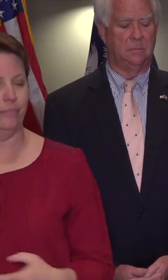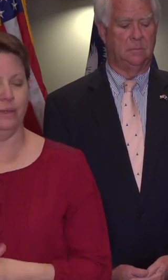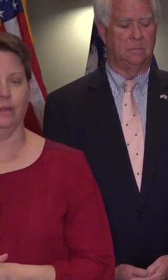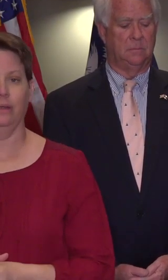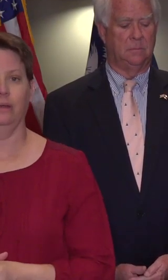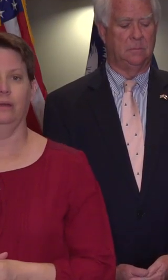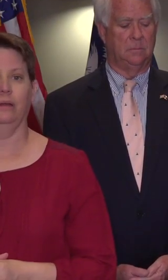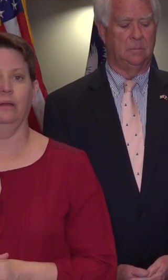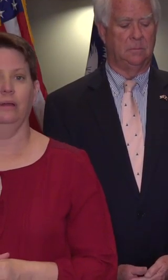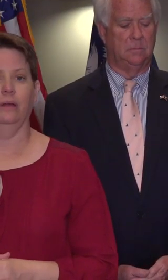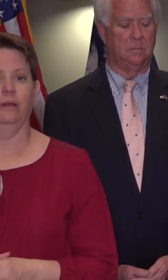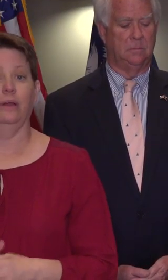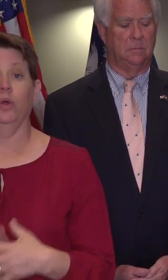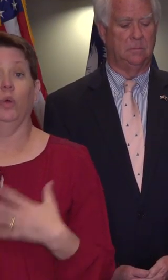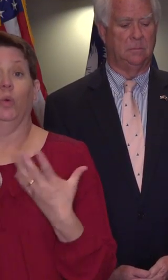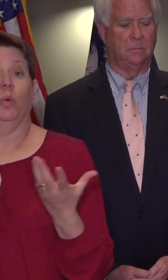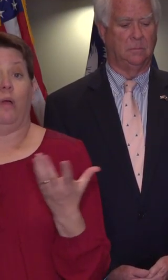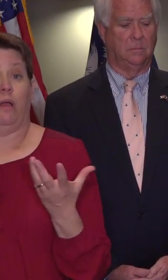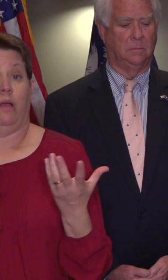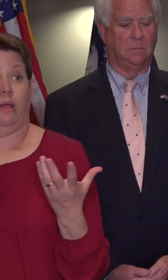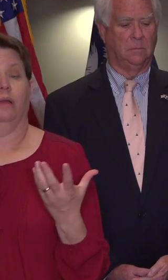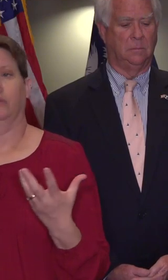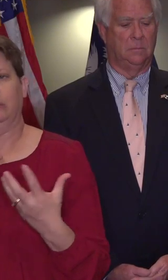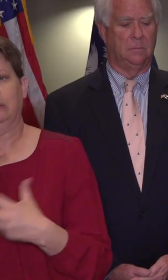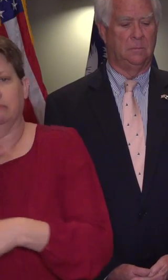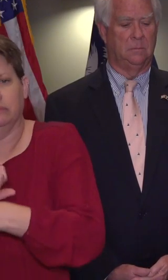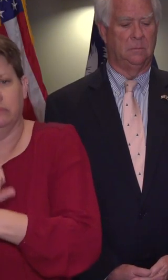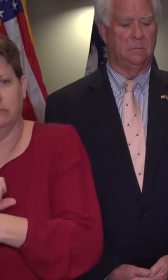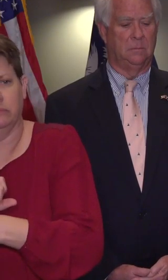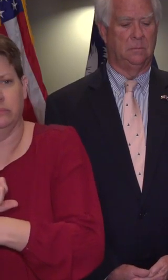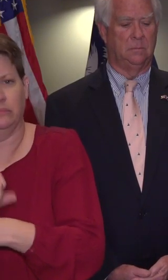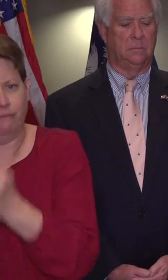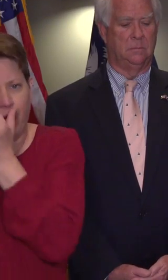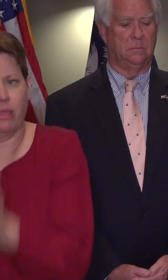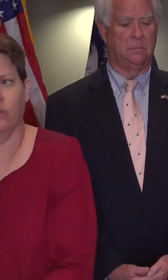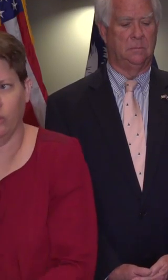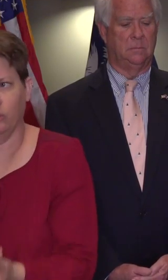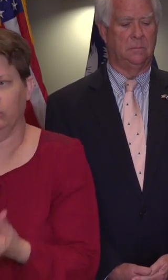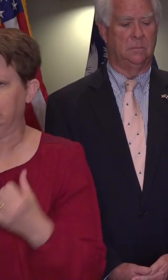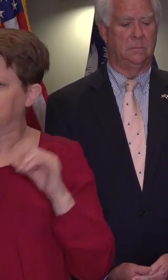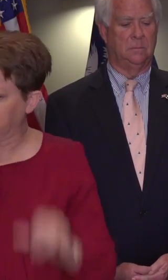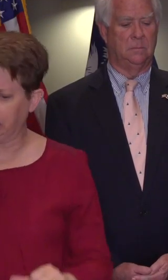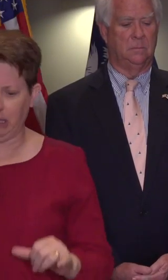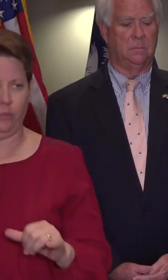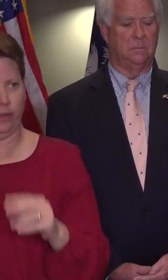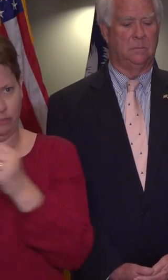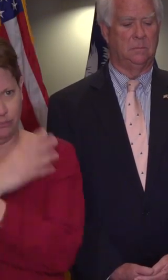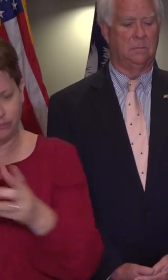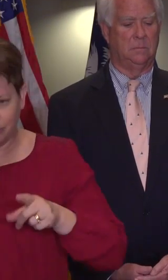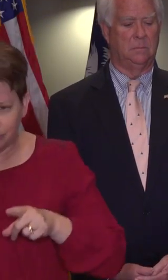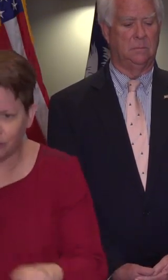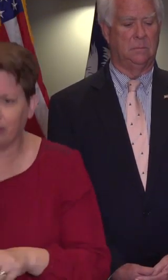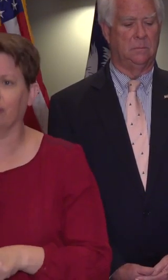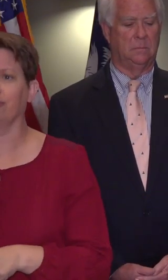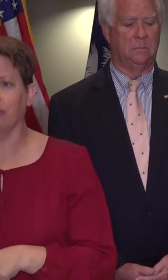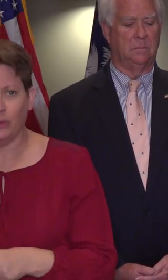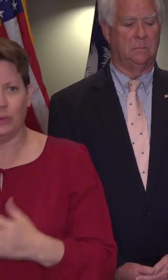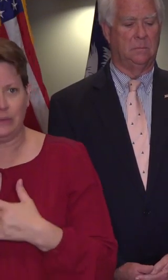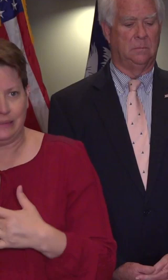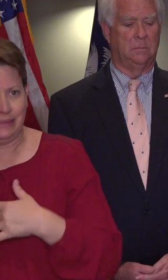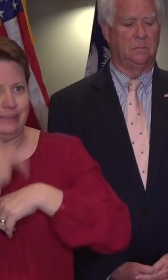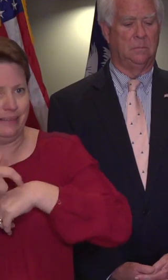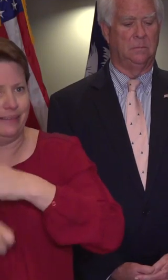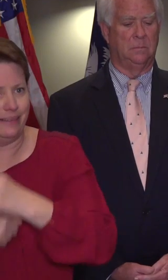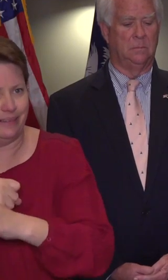needed, though, is for people to really take that message seriously. It's the same message that we give during every flu season, to stay home when